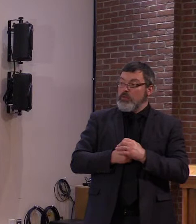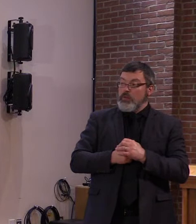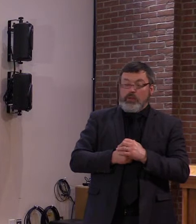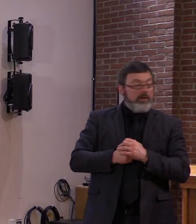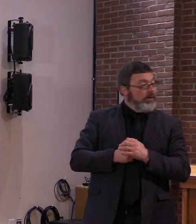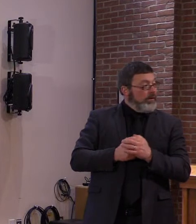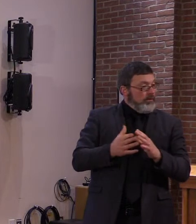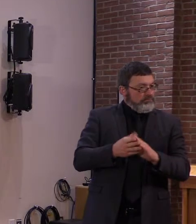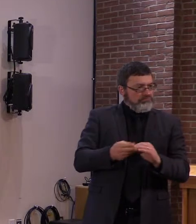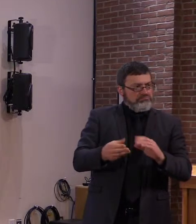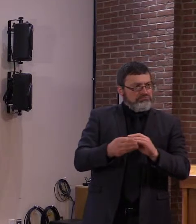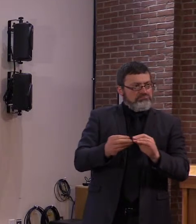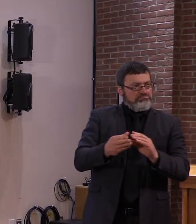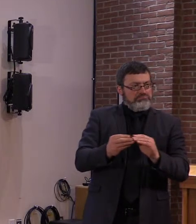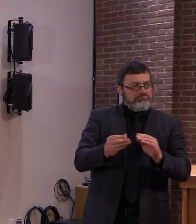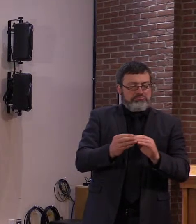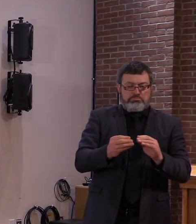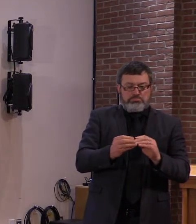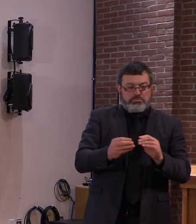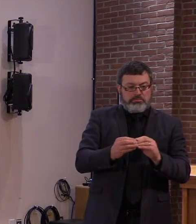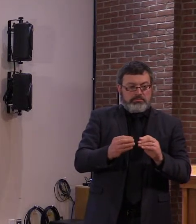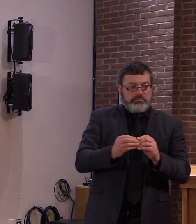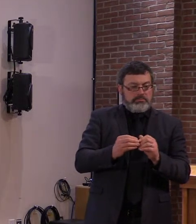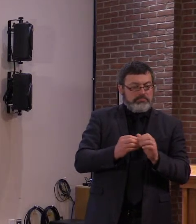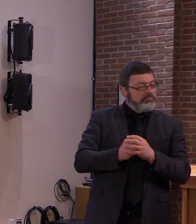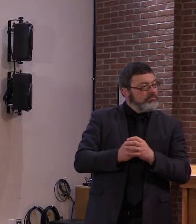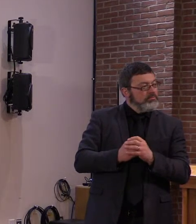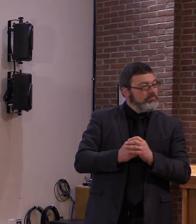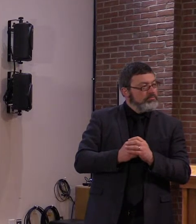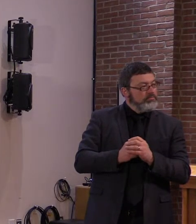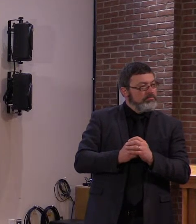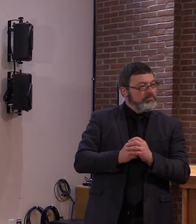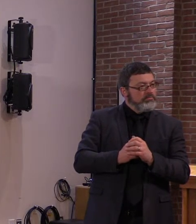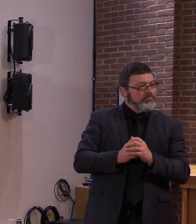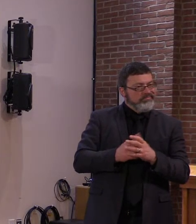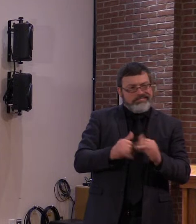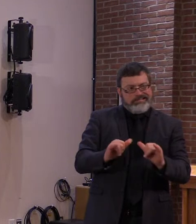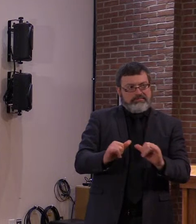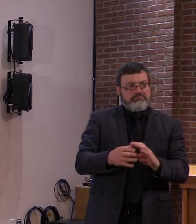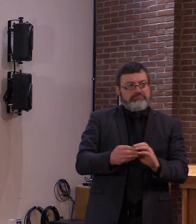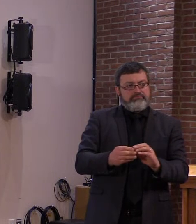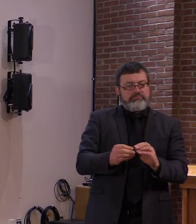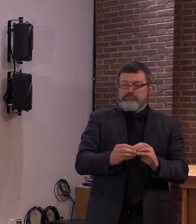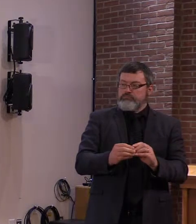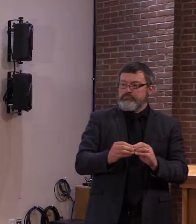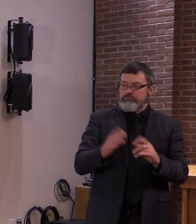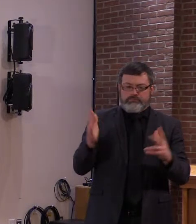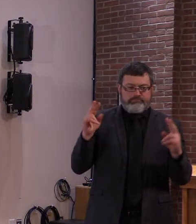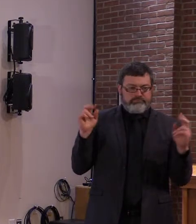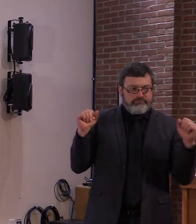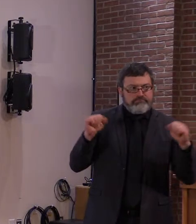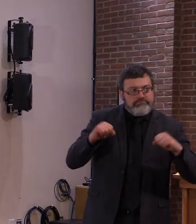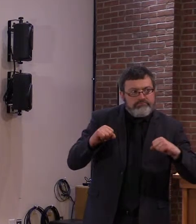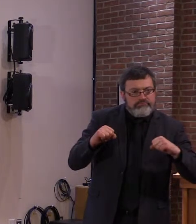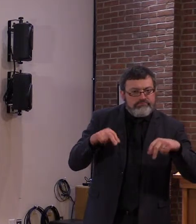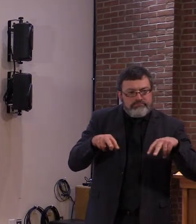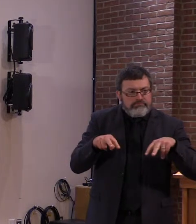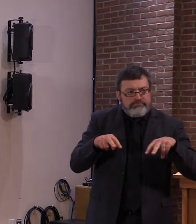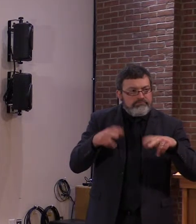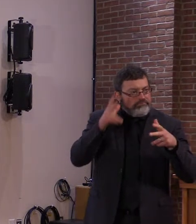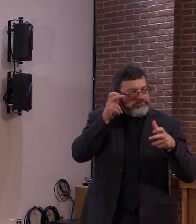Yes, Governor, the number is in the 70-ish% range, give or take a little. It's not precise,